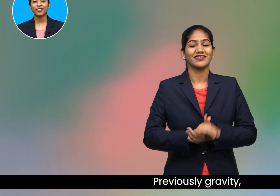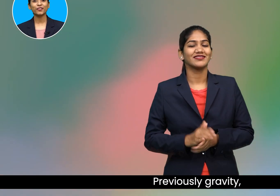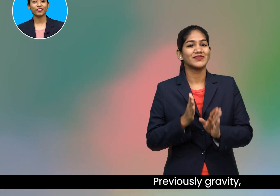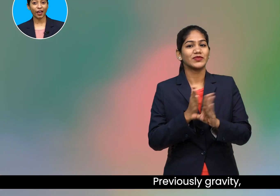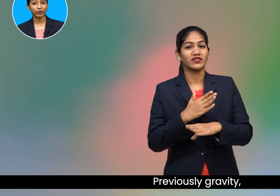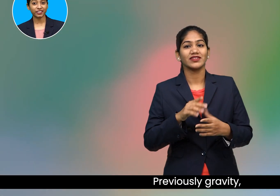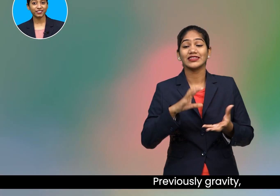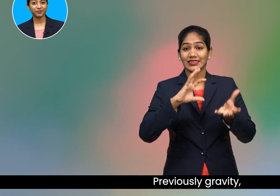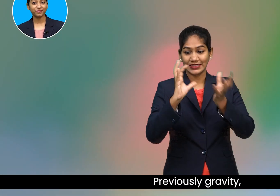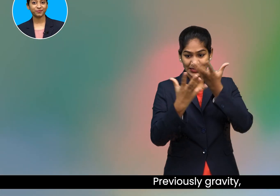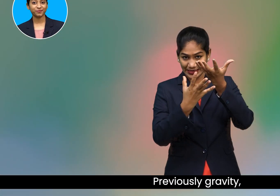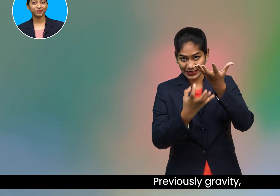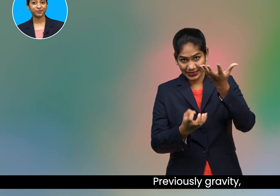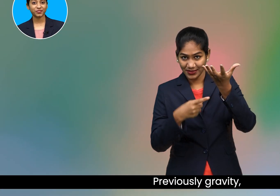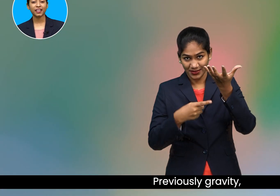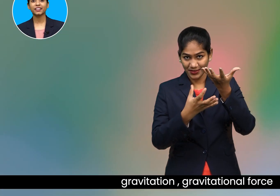Previously, gravity,